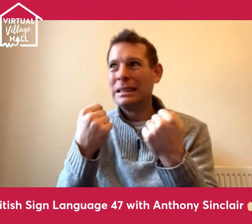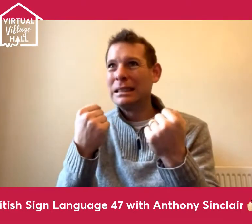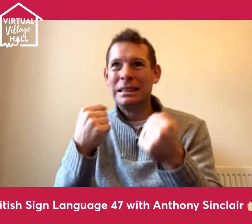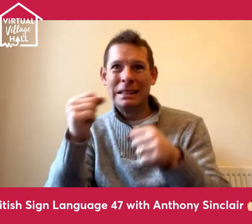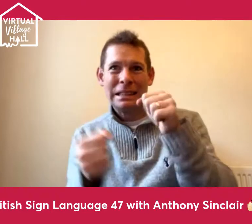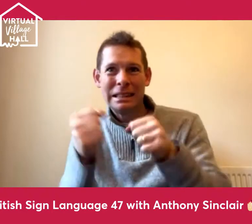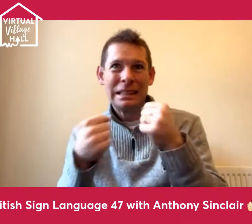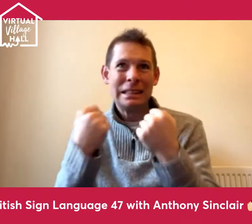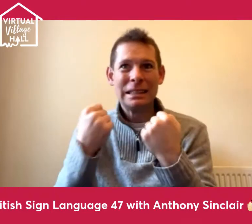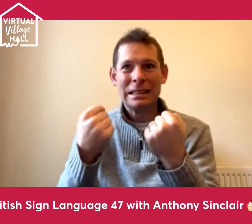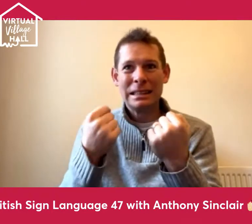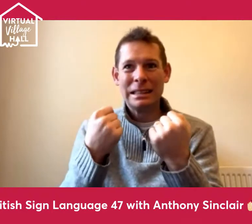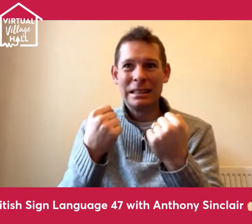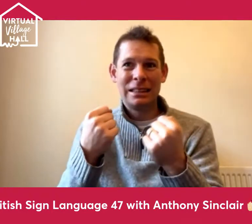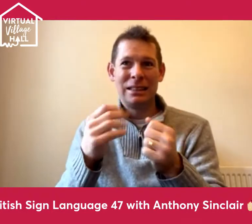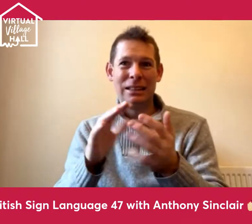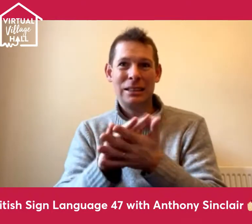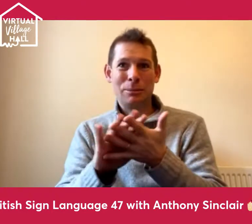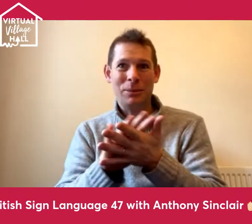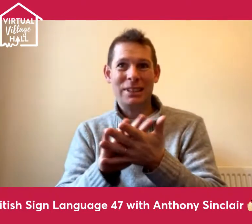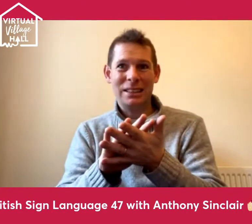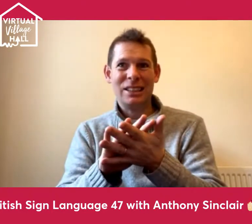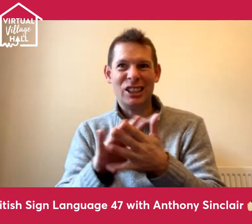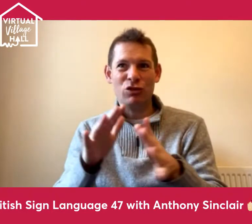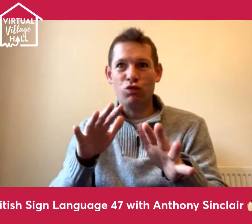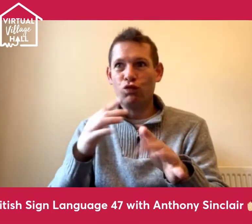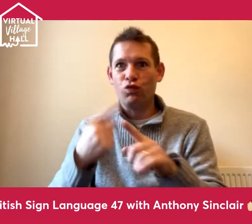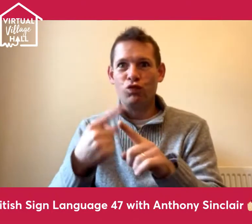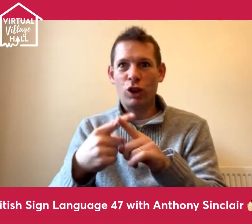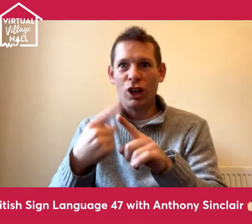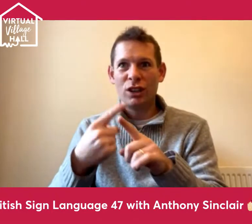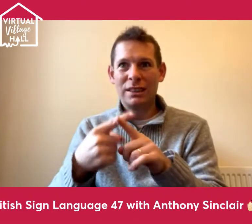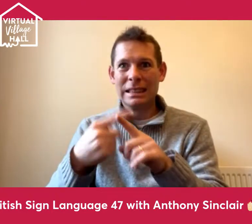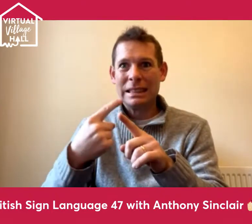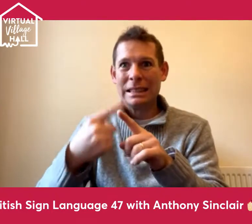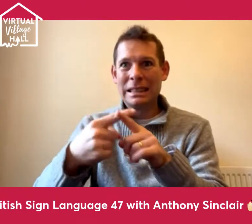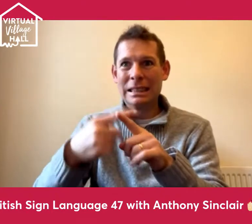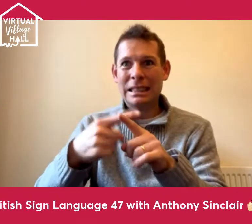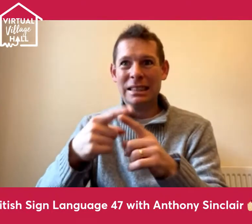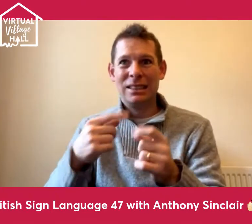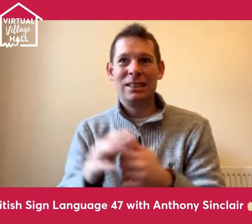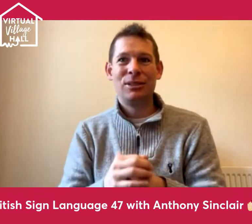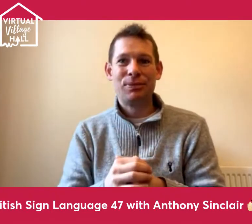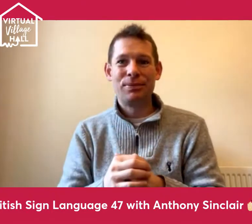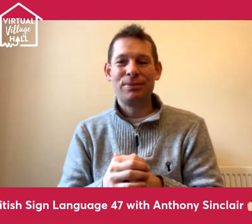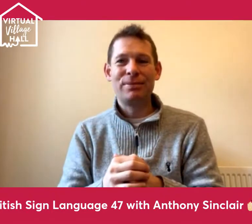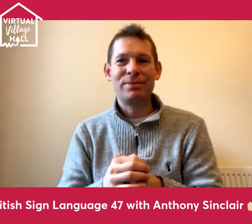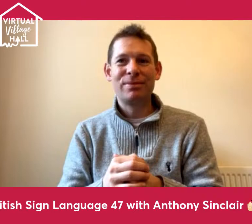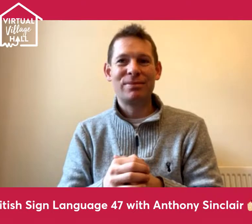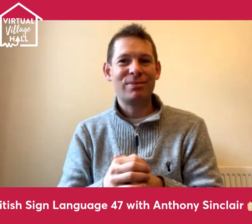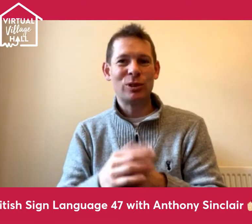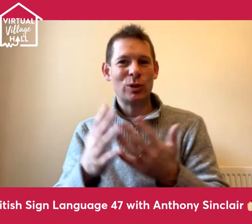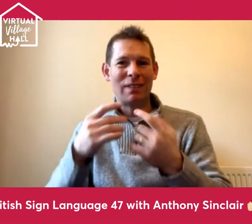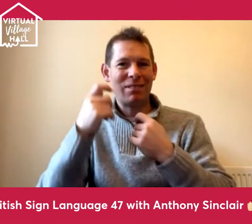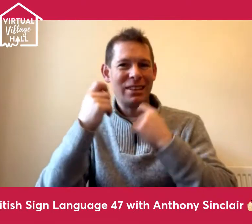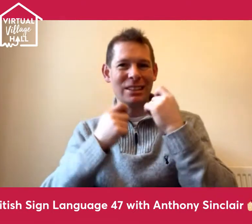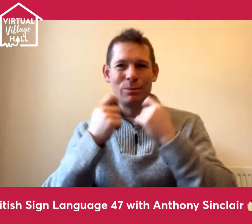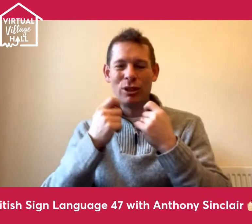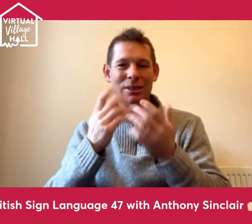hurry up and get somewhere. I'm driving really quickly. I'm in a rush. I don't need to sign all that. I can just show it on